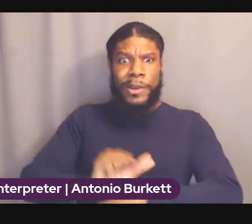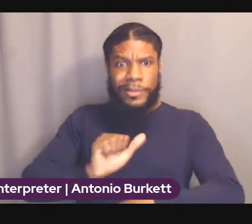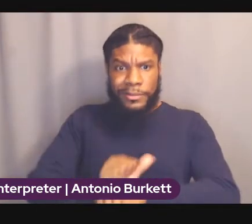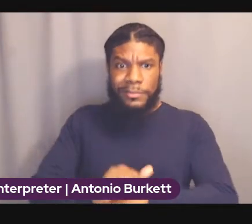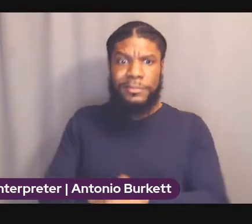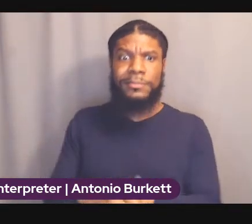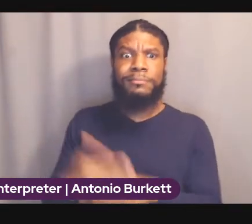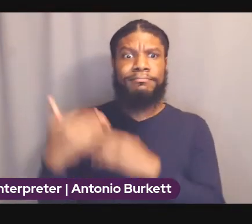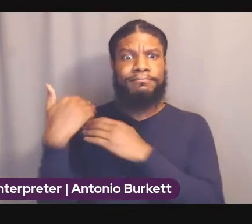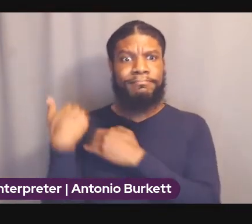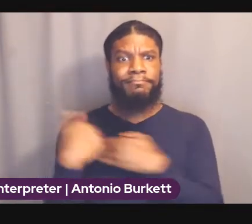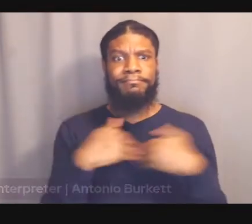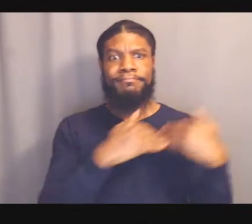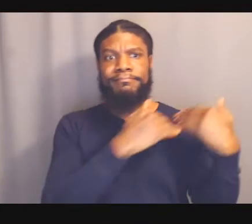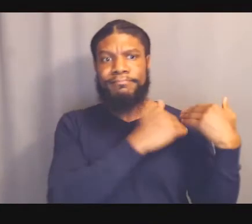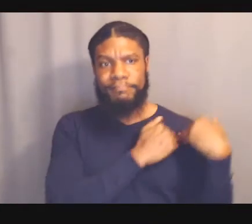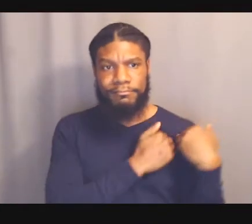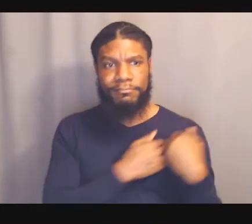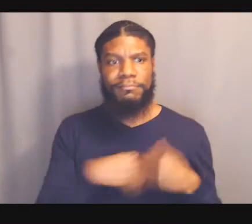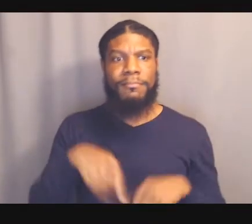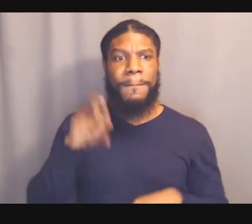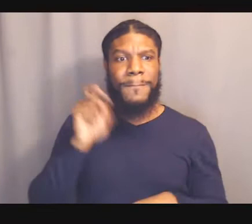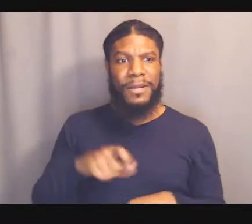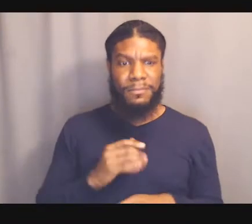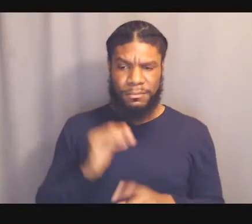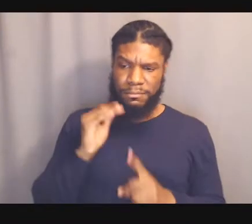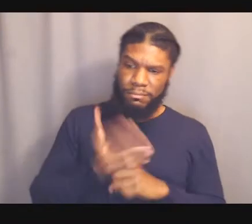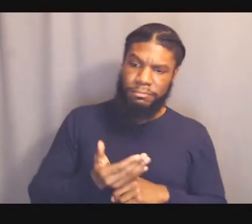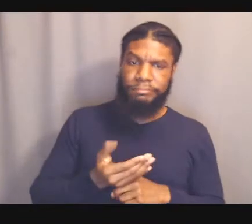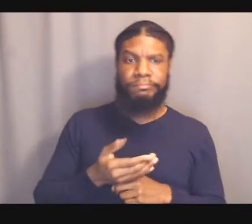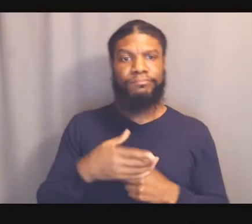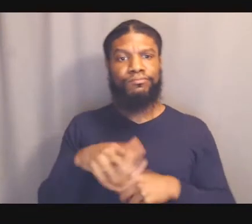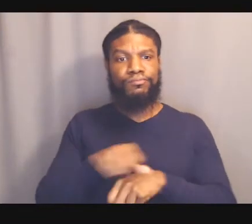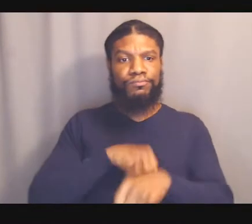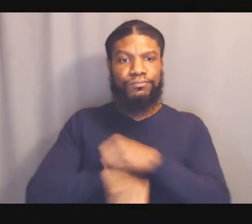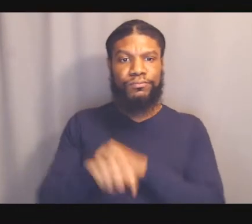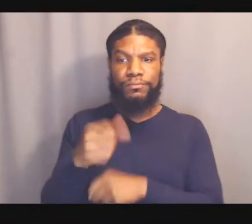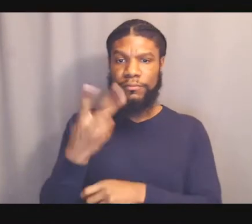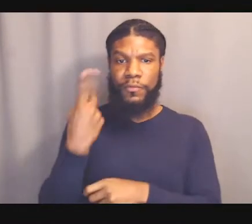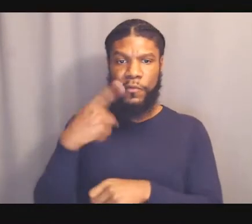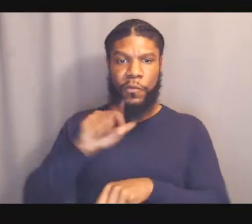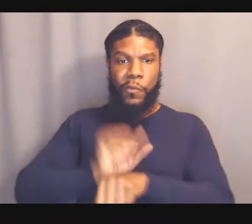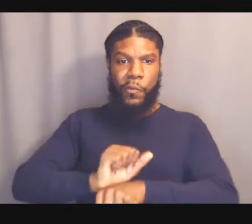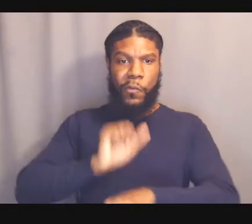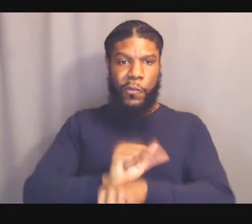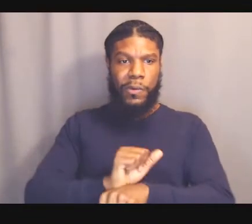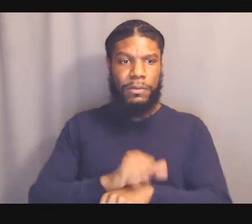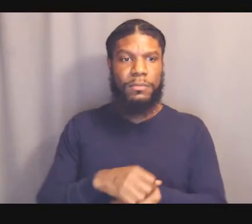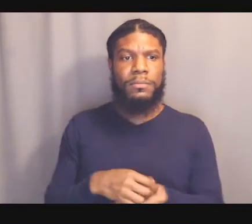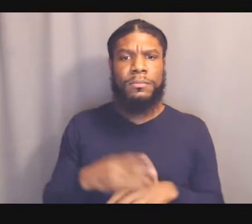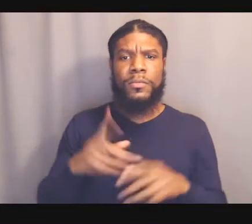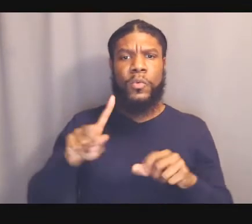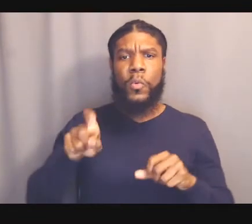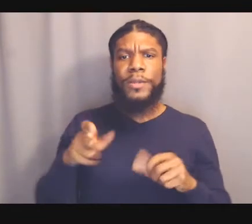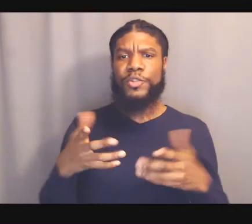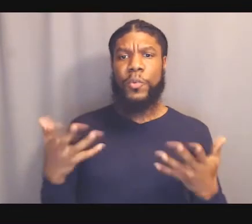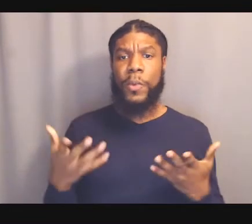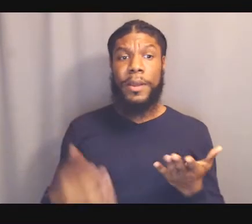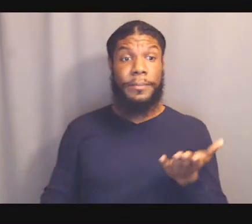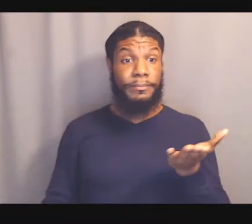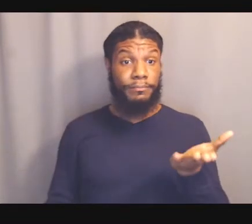it. So the question is, why will words alone not work in healing the